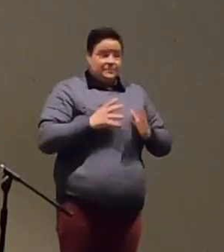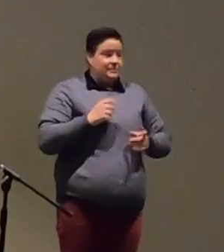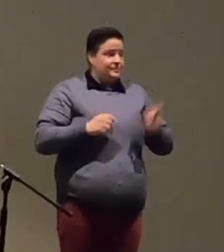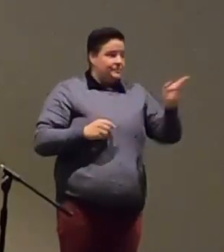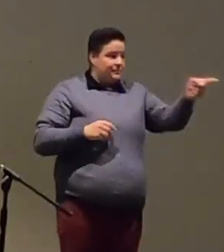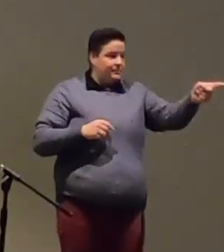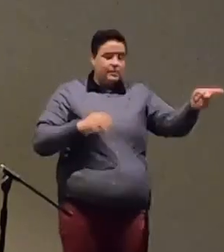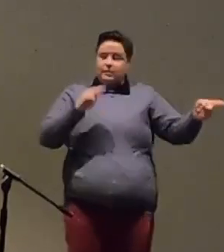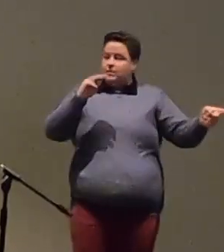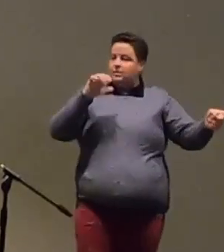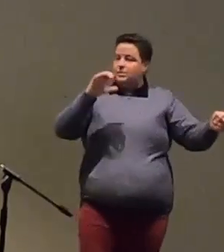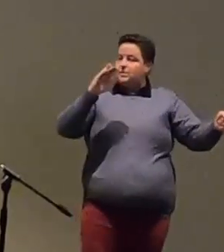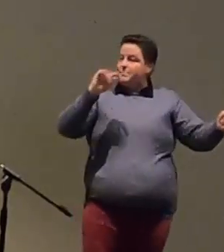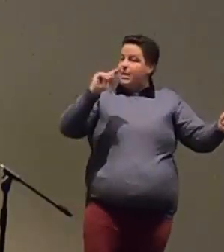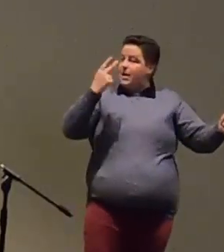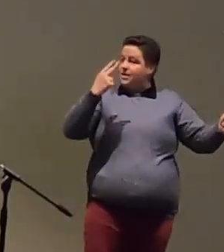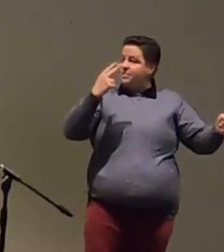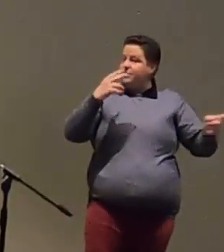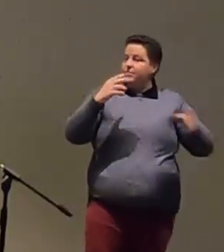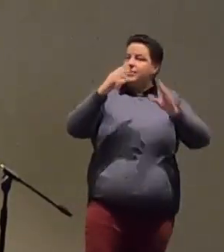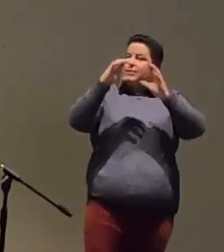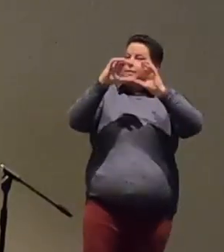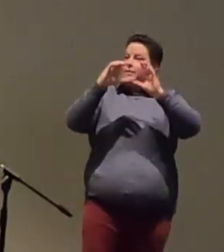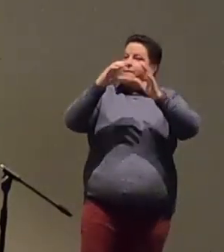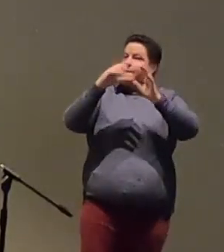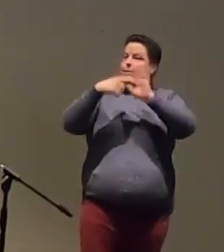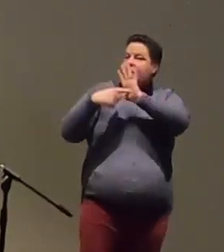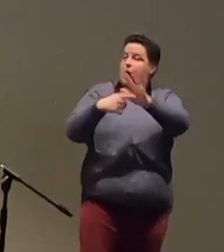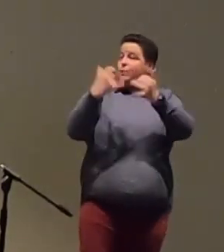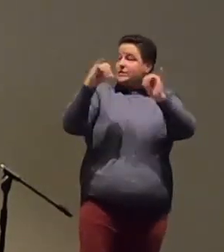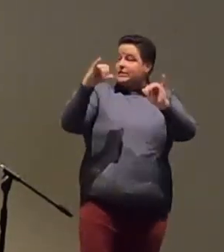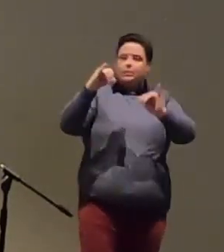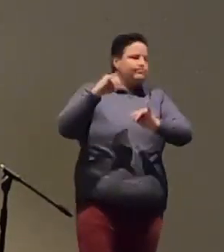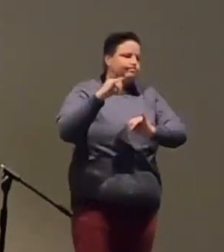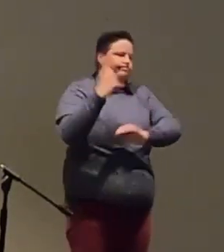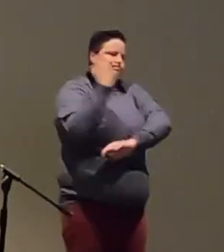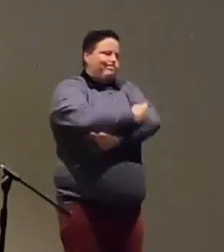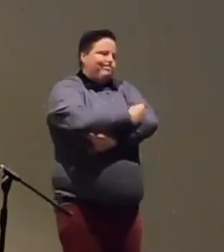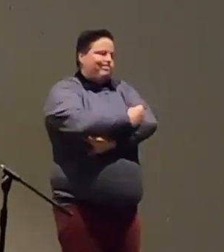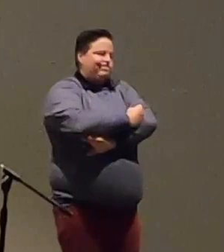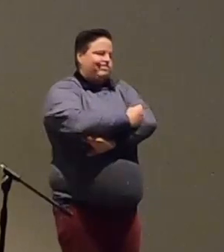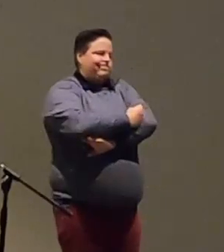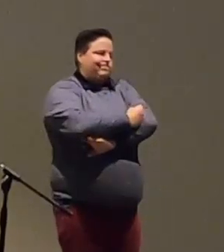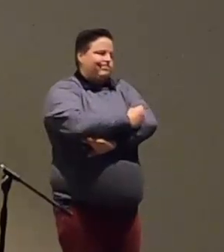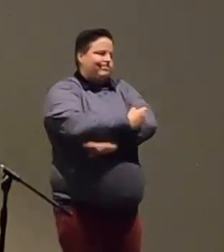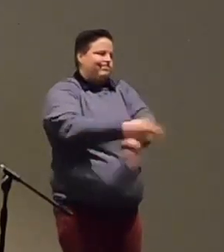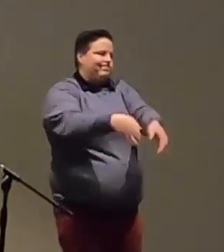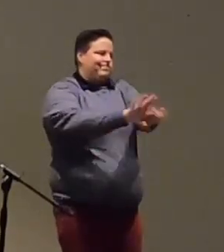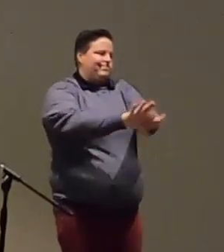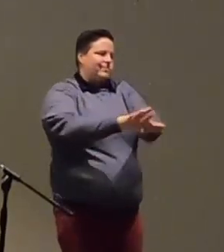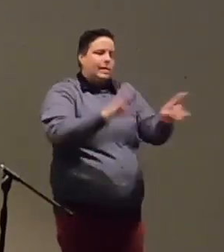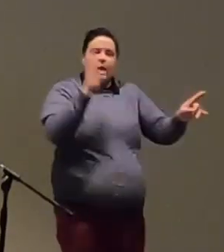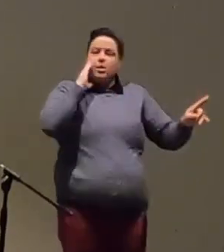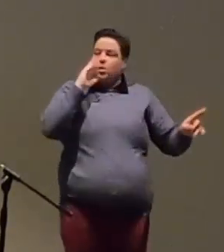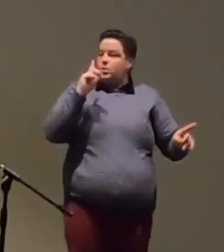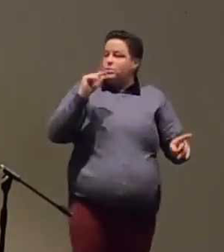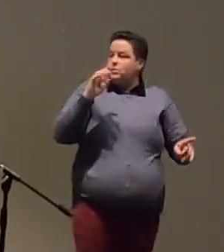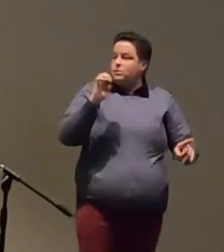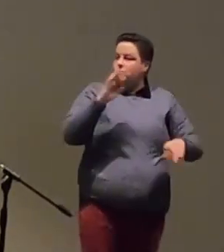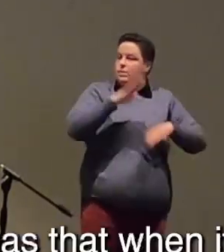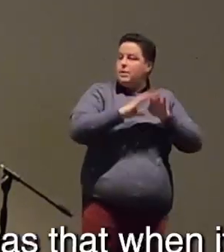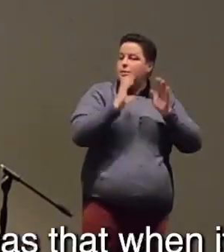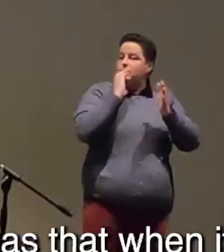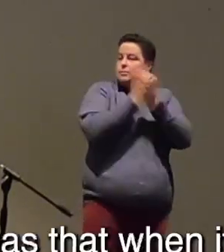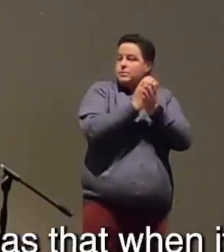yeah. Is the Macbeth gallery still? It's not, no, it's Because I closed. noticed the date on